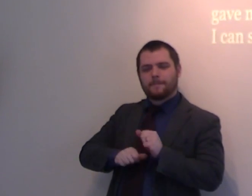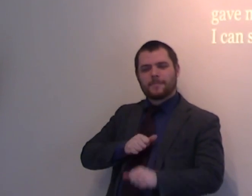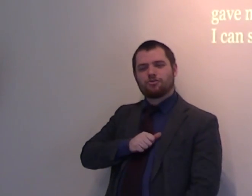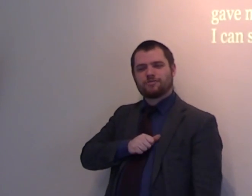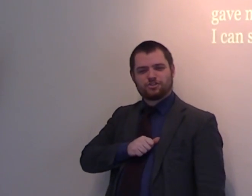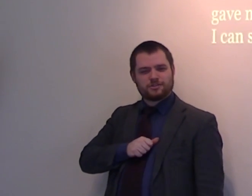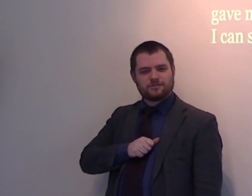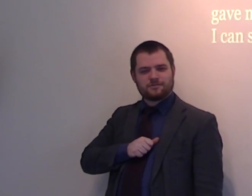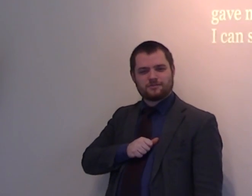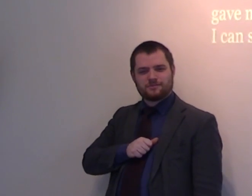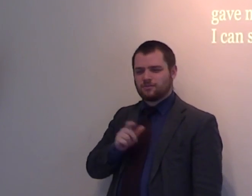Jesus changed my life.